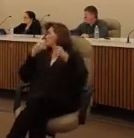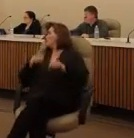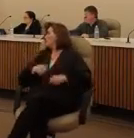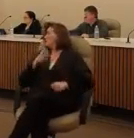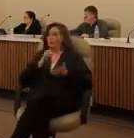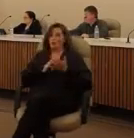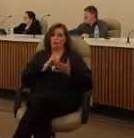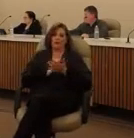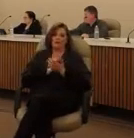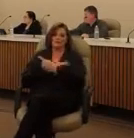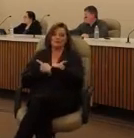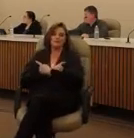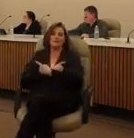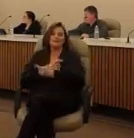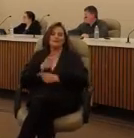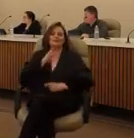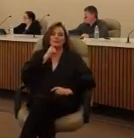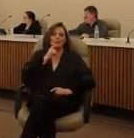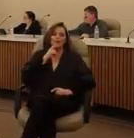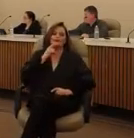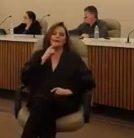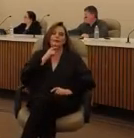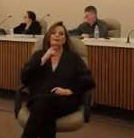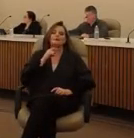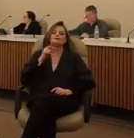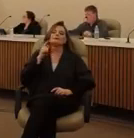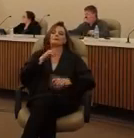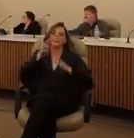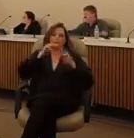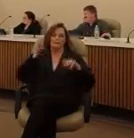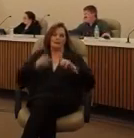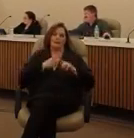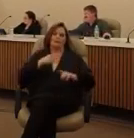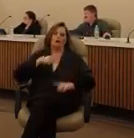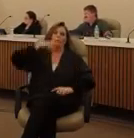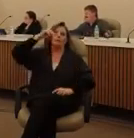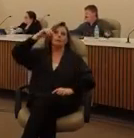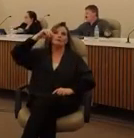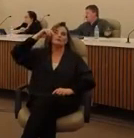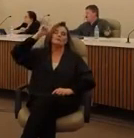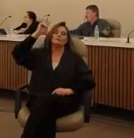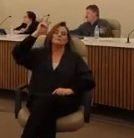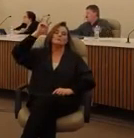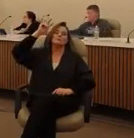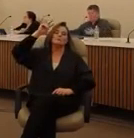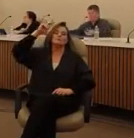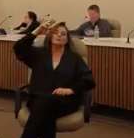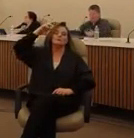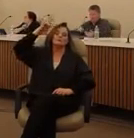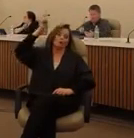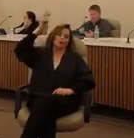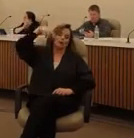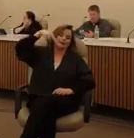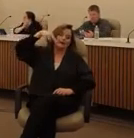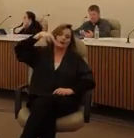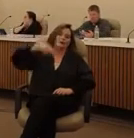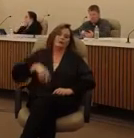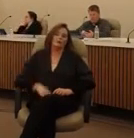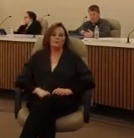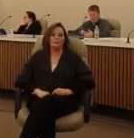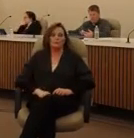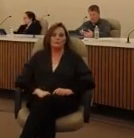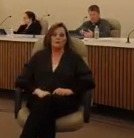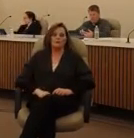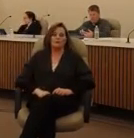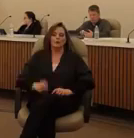record. This is just an aerial Google Maps that pretty much shows how isolated this site is. Right. We do not have, we're not